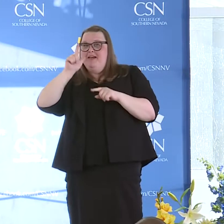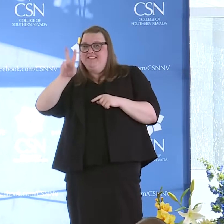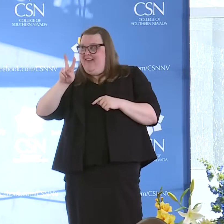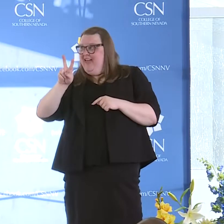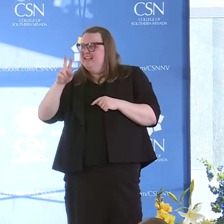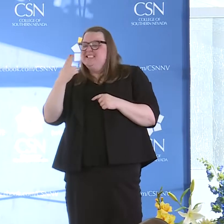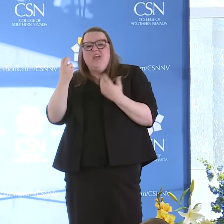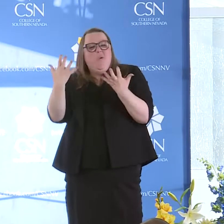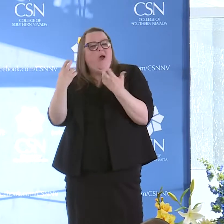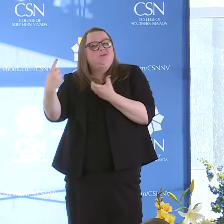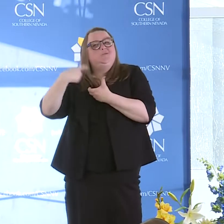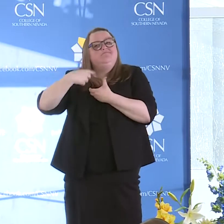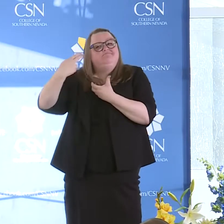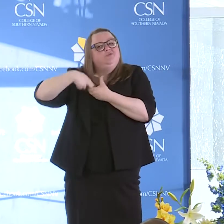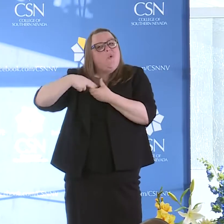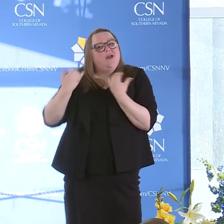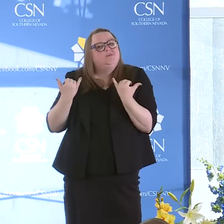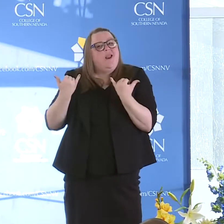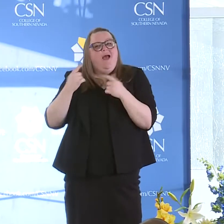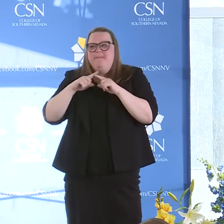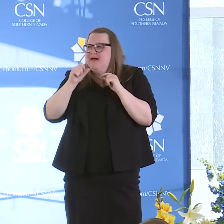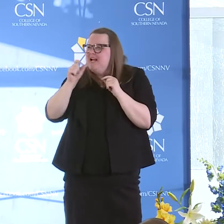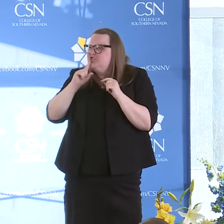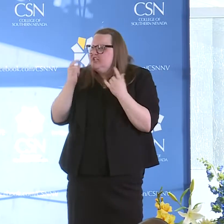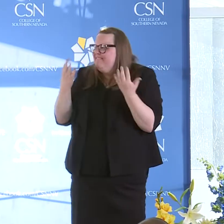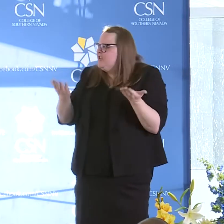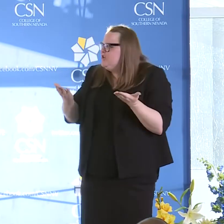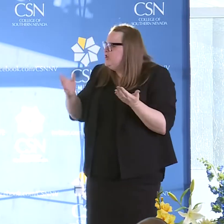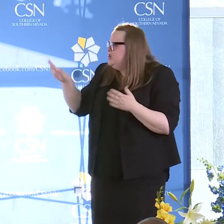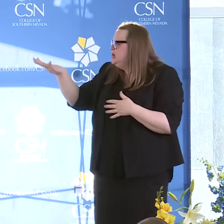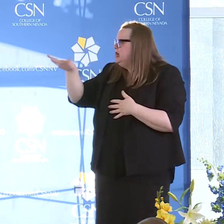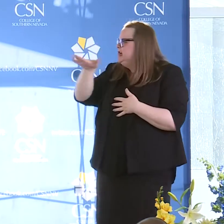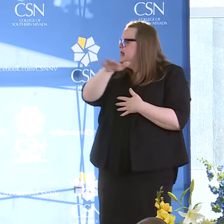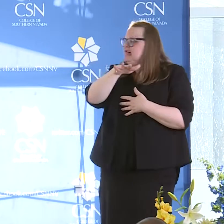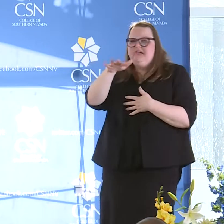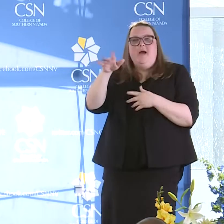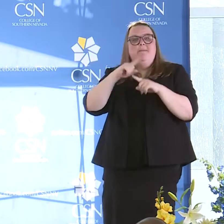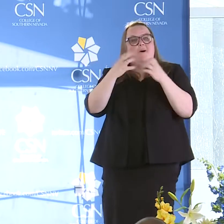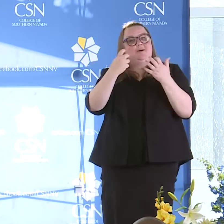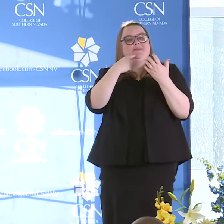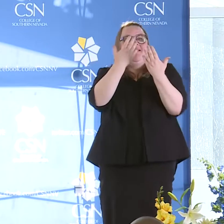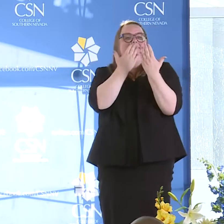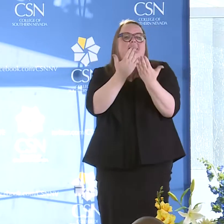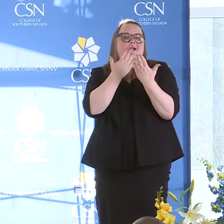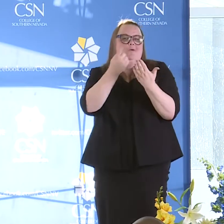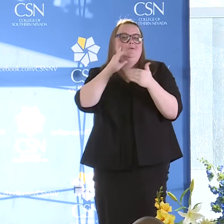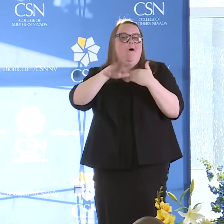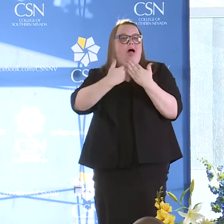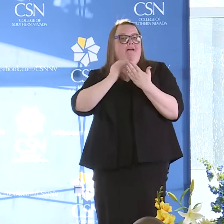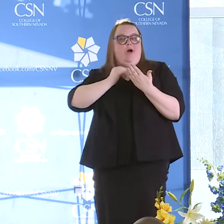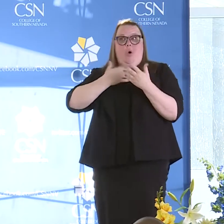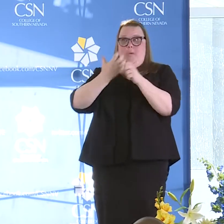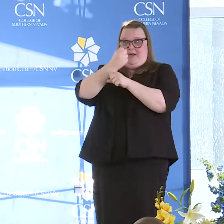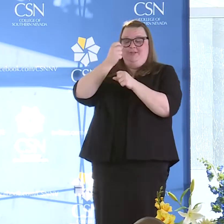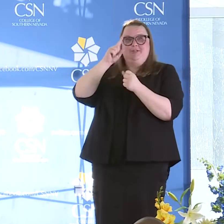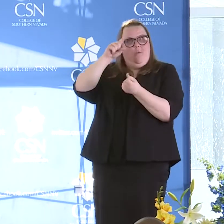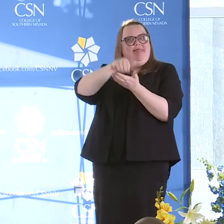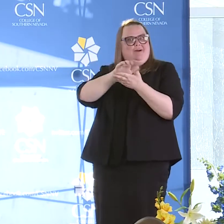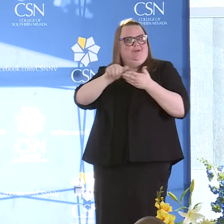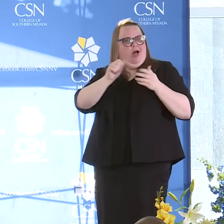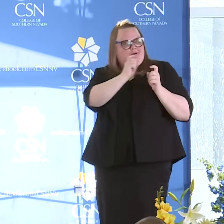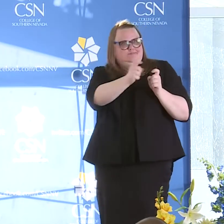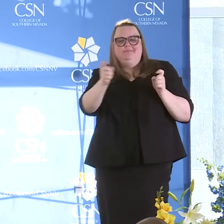was going to try to join us tonight. I'm not sure if he made it, but just wanted to say thank you to all of our $1,000 winners. Thanks for